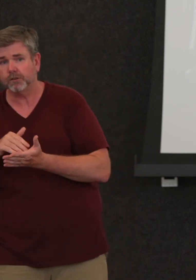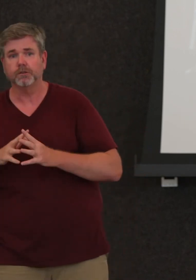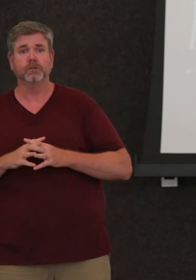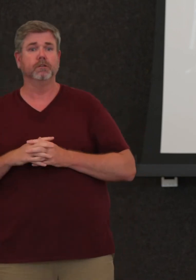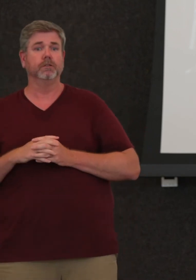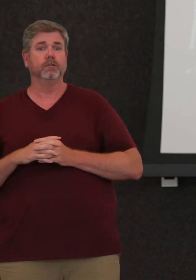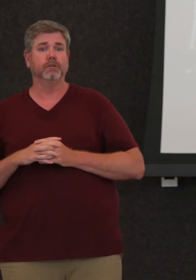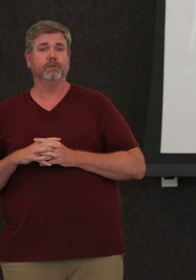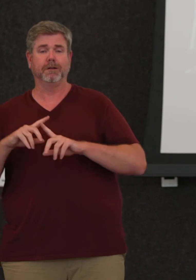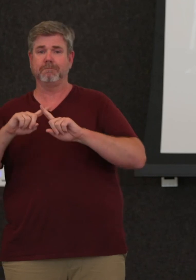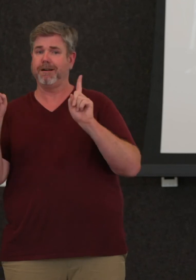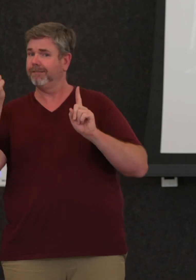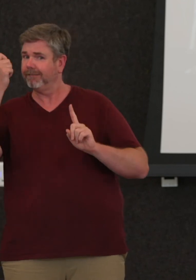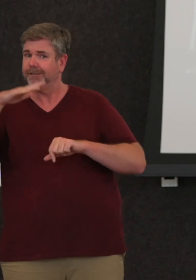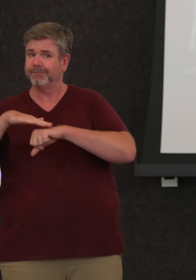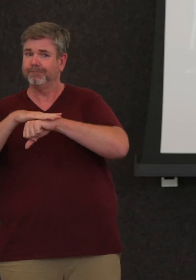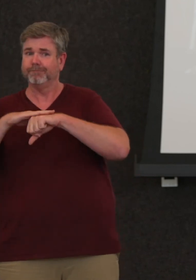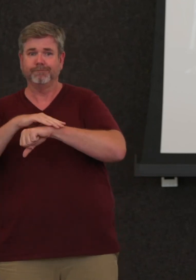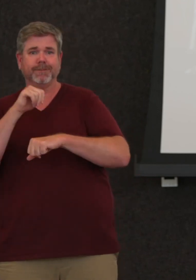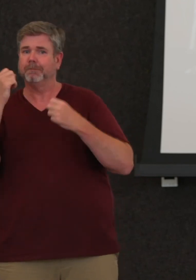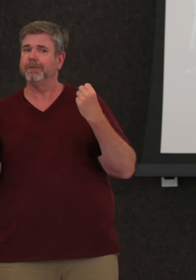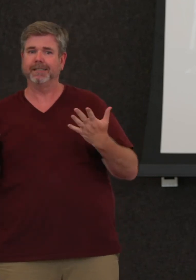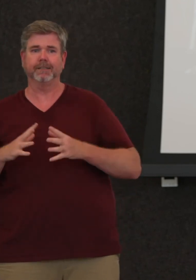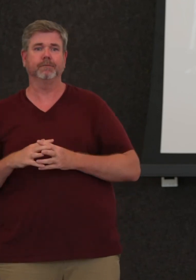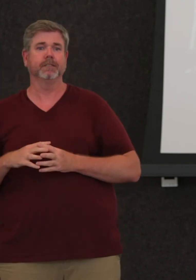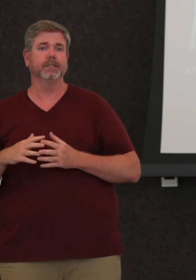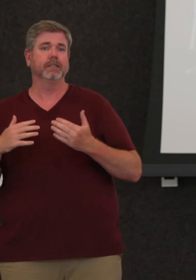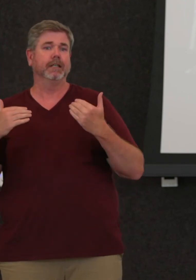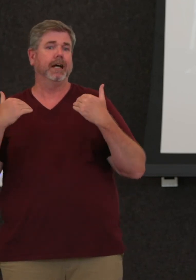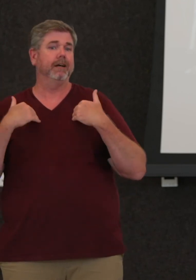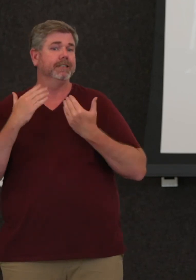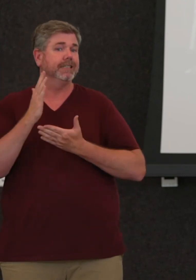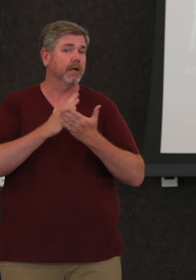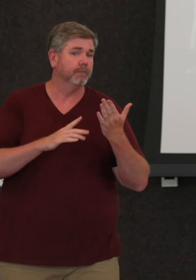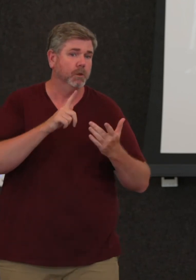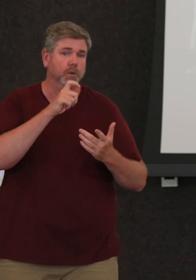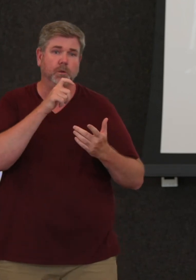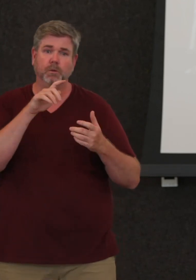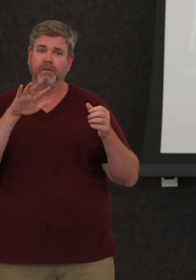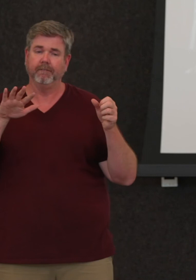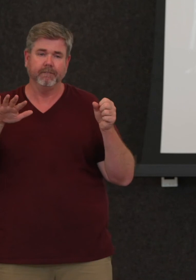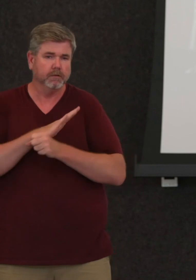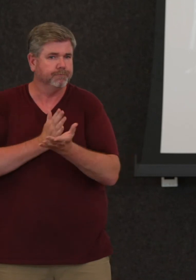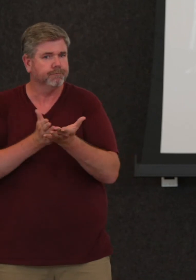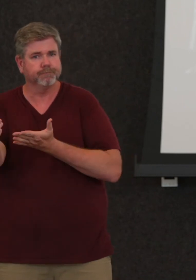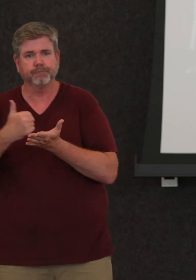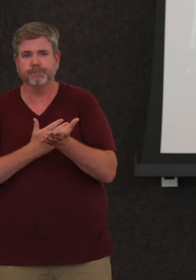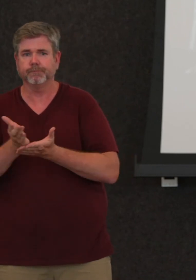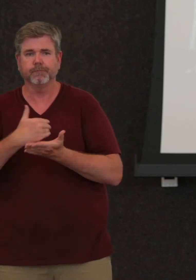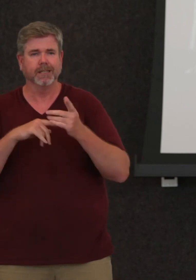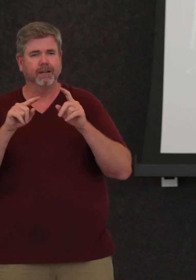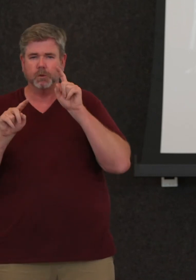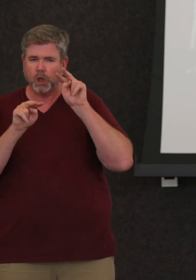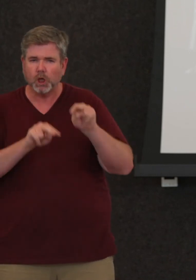some. Is that they also get the social other support with it and within our treatment center, because we